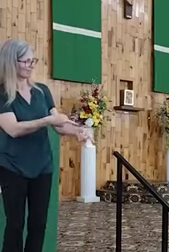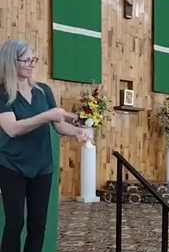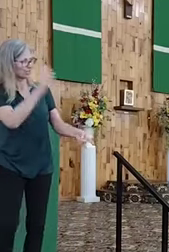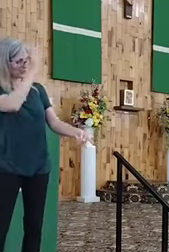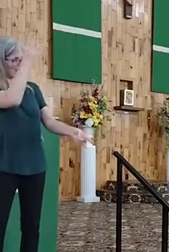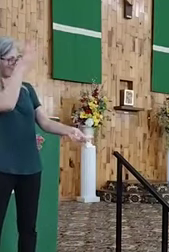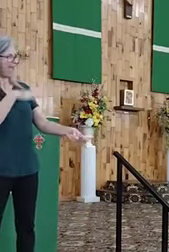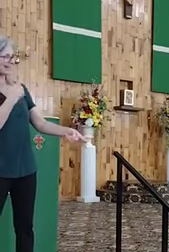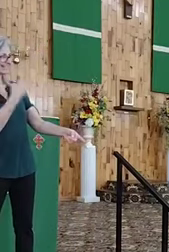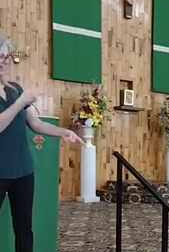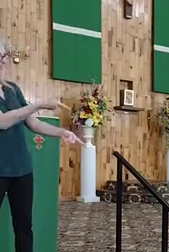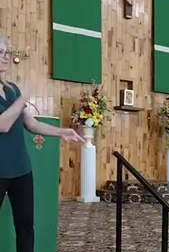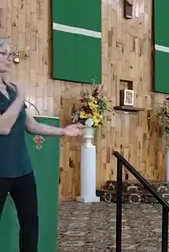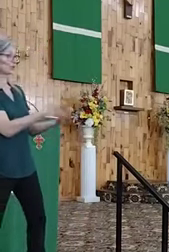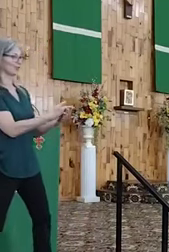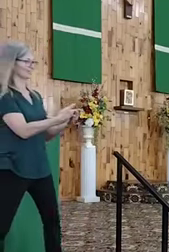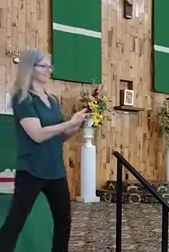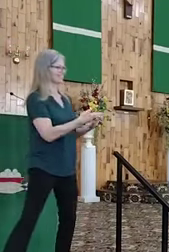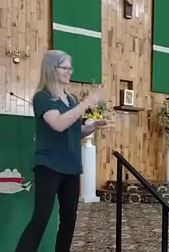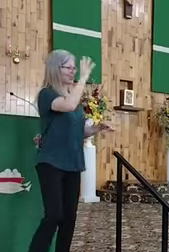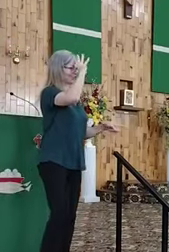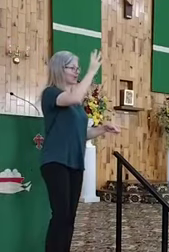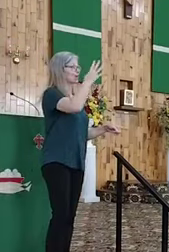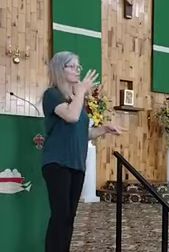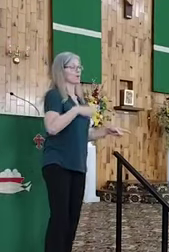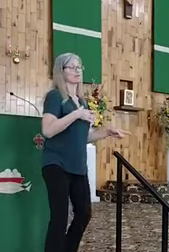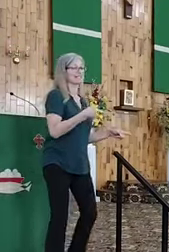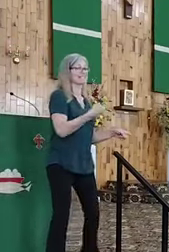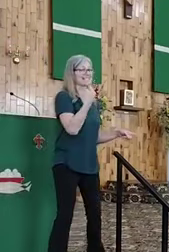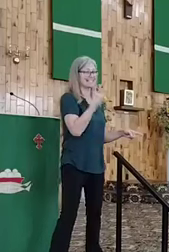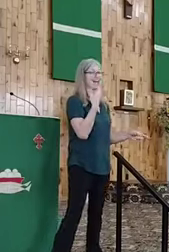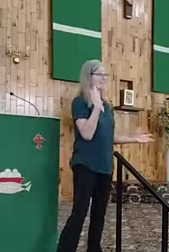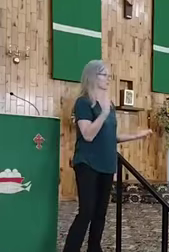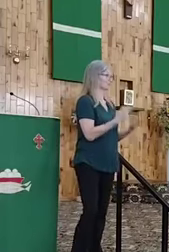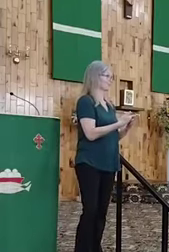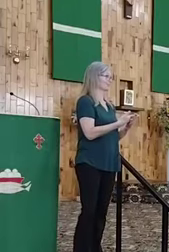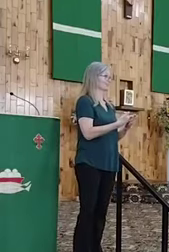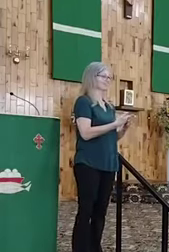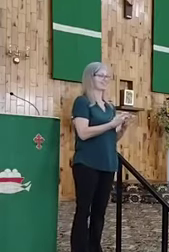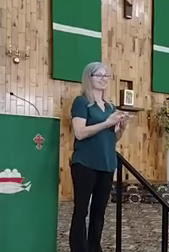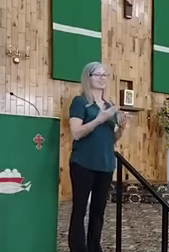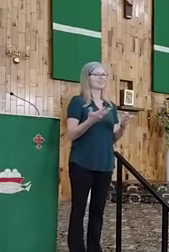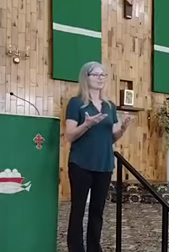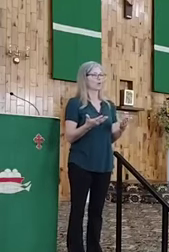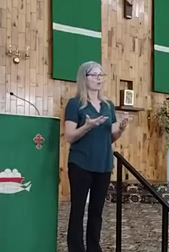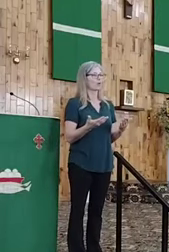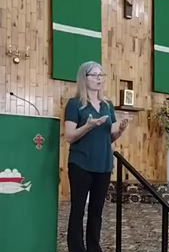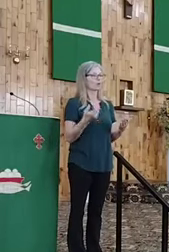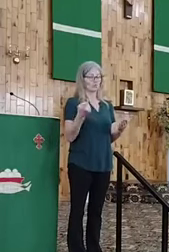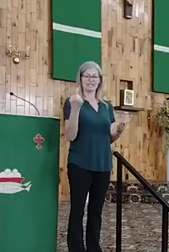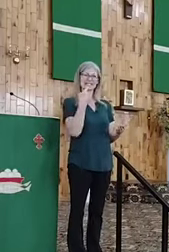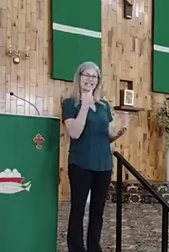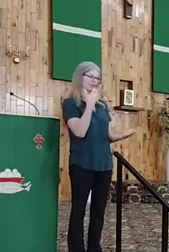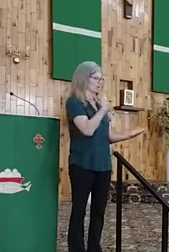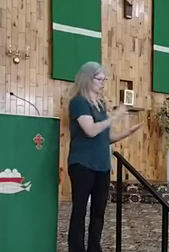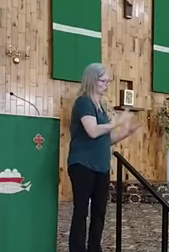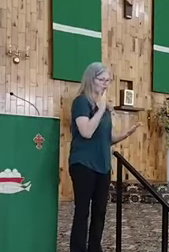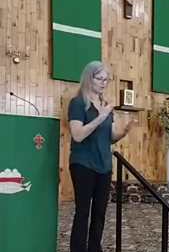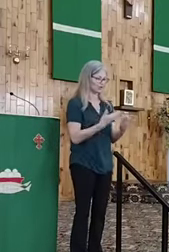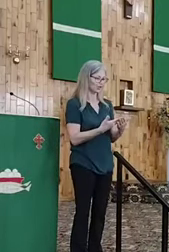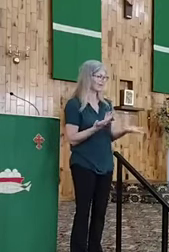there is no adjective for very in Hebrew. So he said it was good. It was double good. So when God made me, he says, good, tells us.